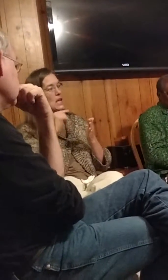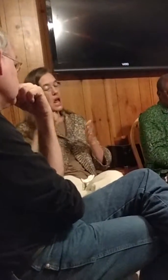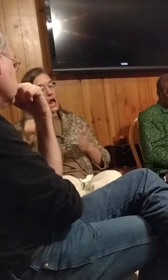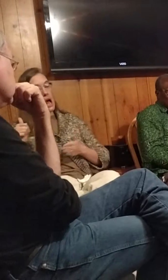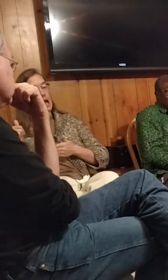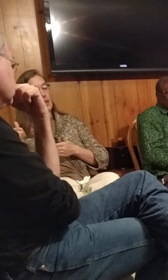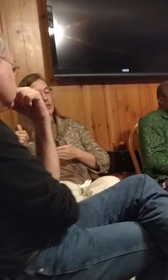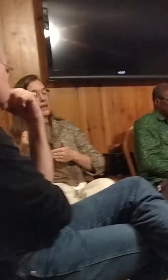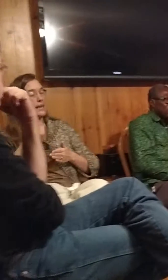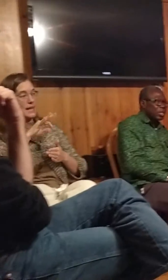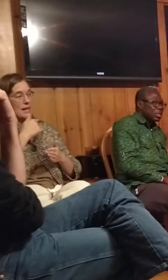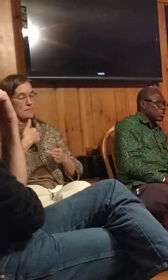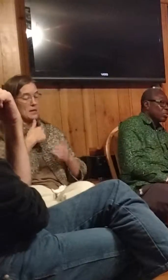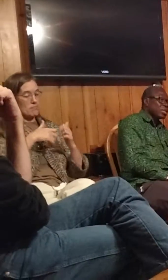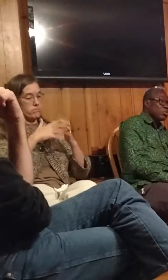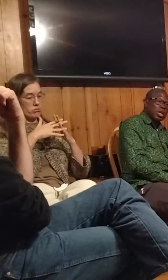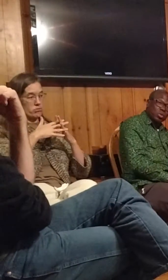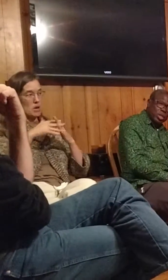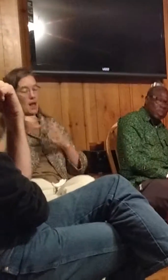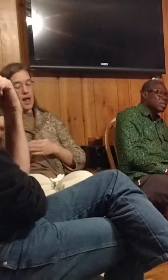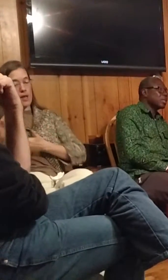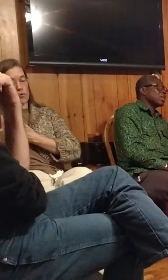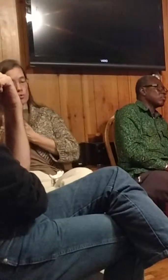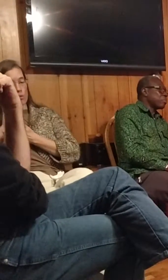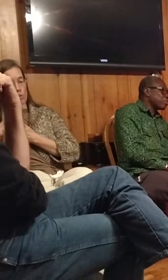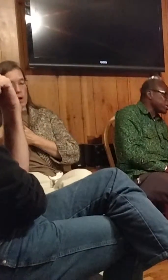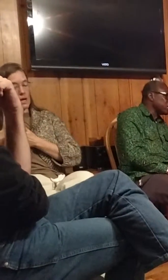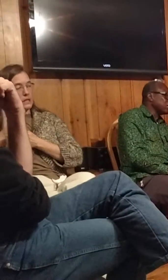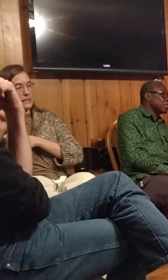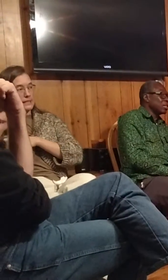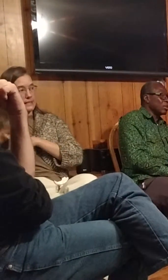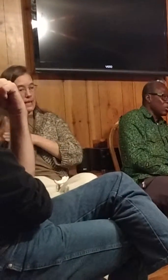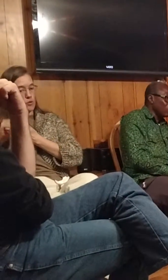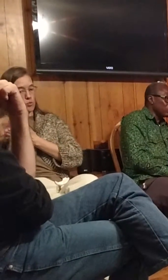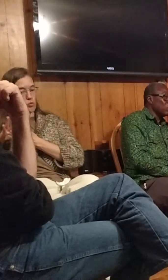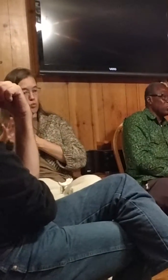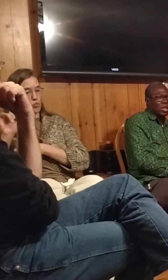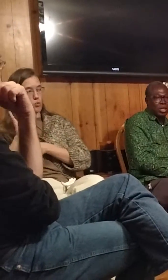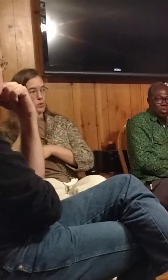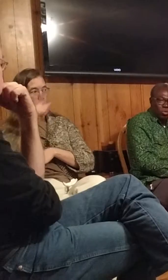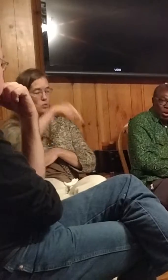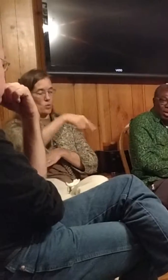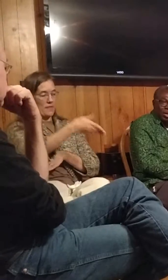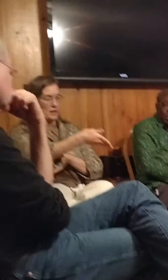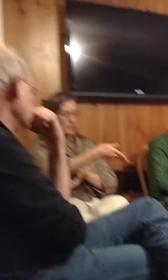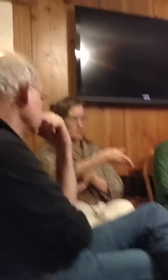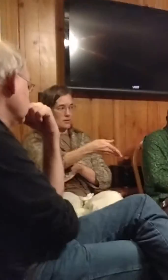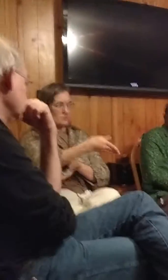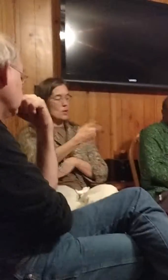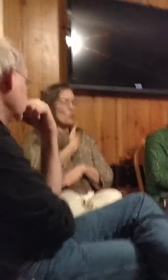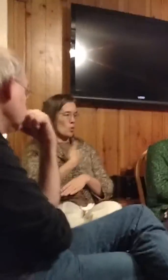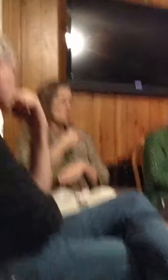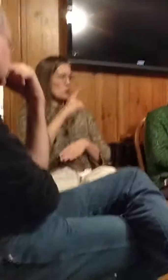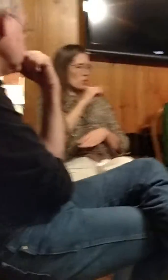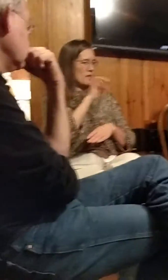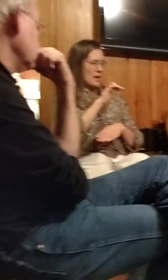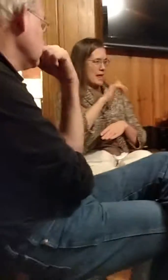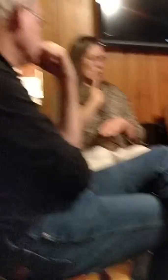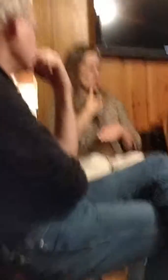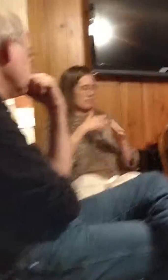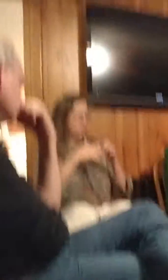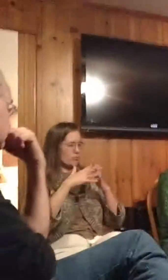good thing. So this is what we are doing, and we are praying that the Lord, who started a good work in us, will